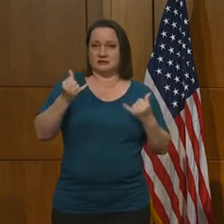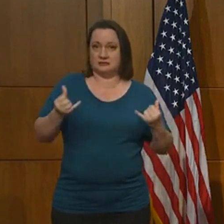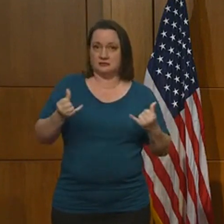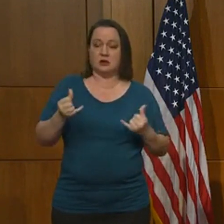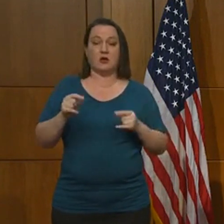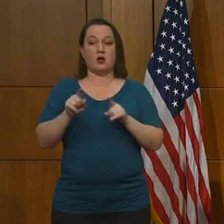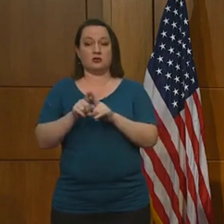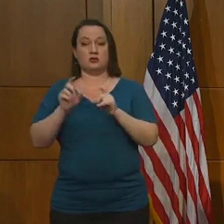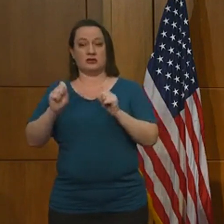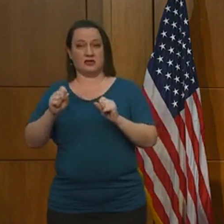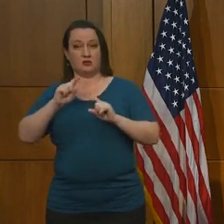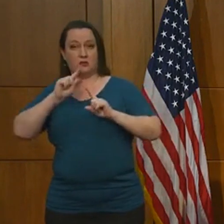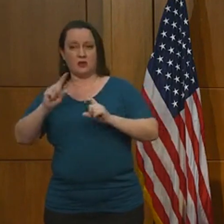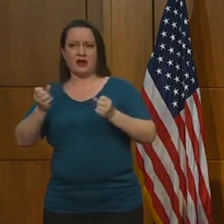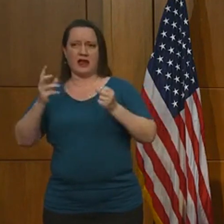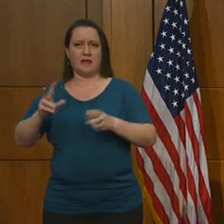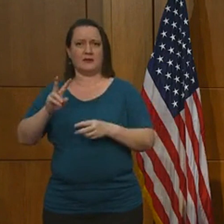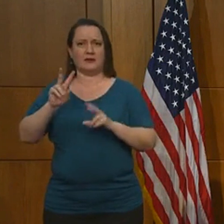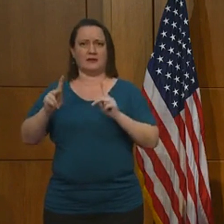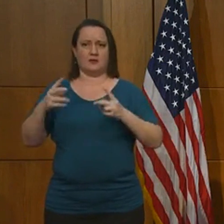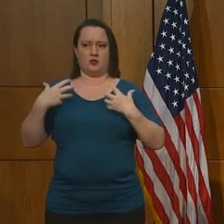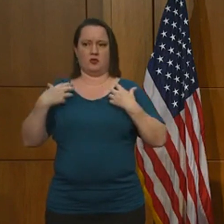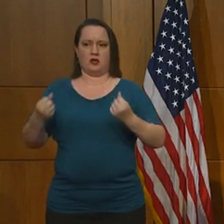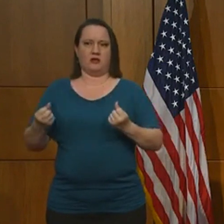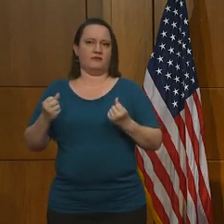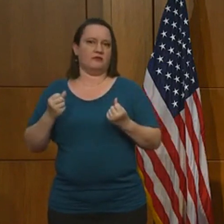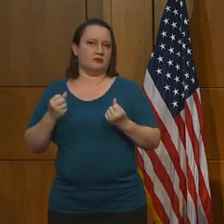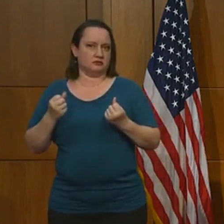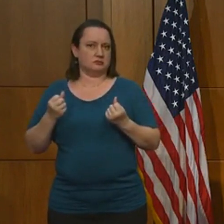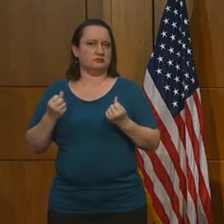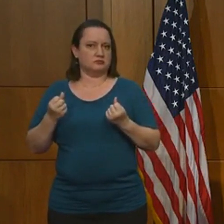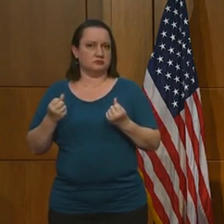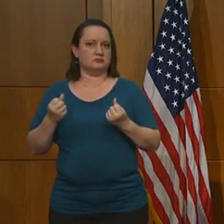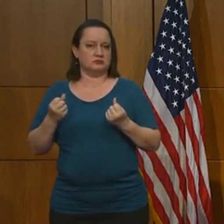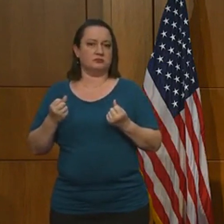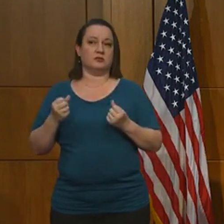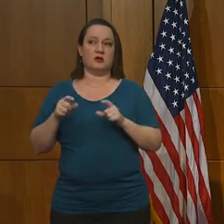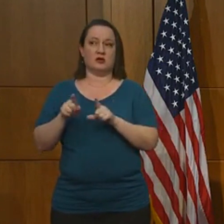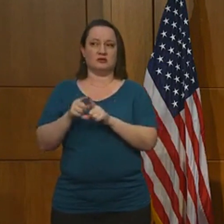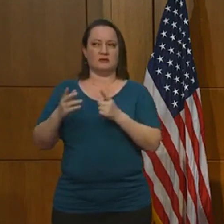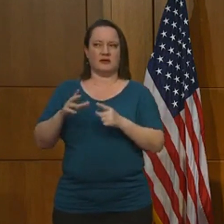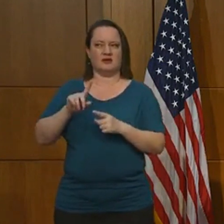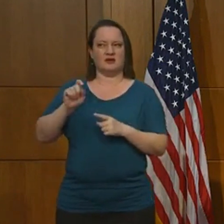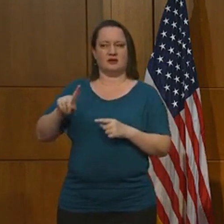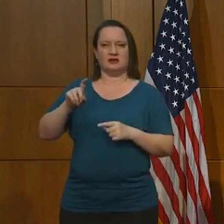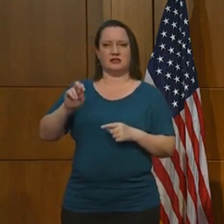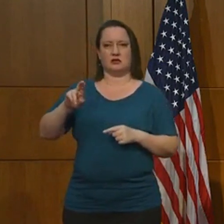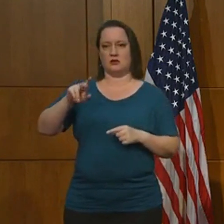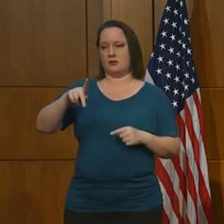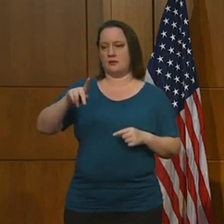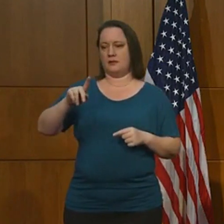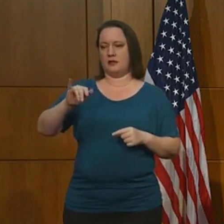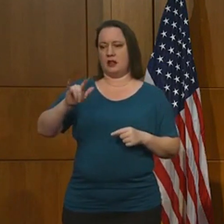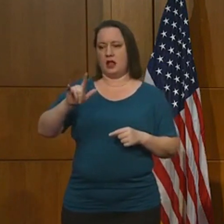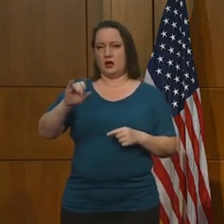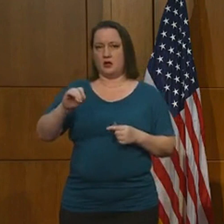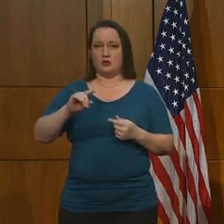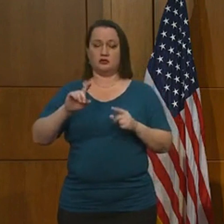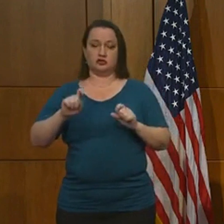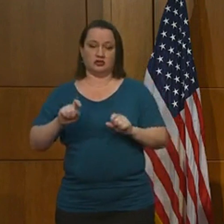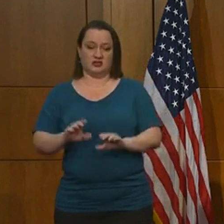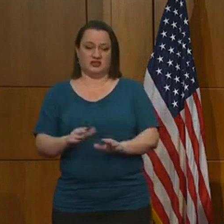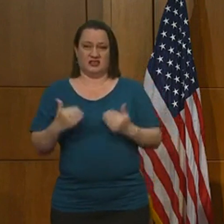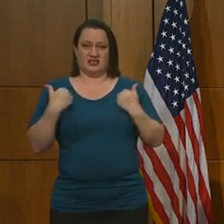recovered from the virus? And then on sidebar, maybe for Dr. Polano, should toddlers, preteens, even